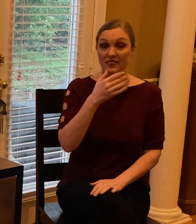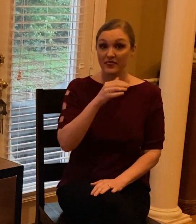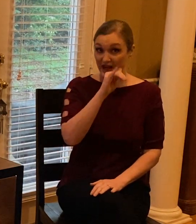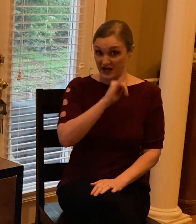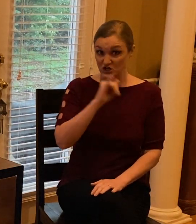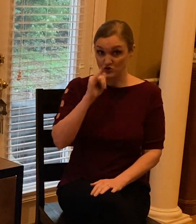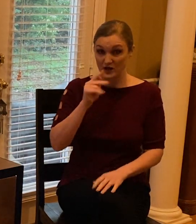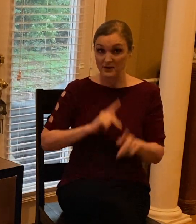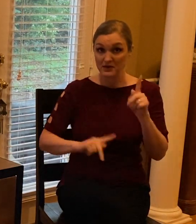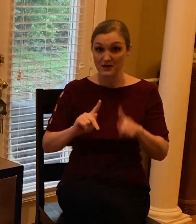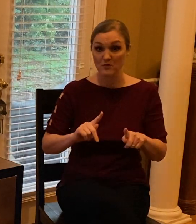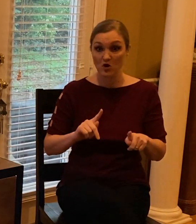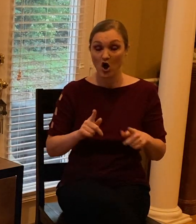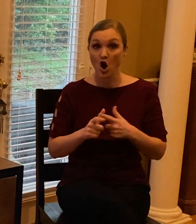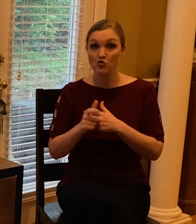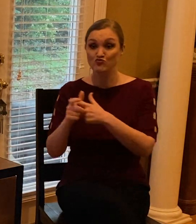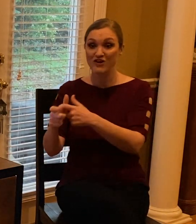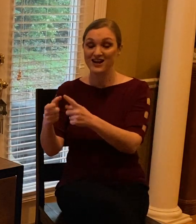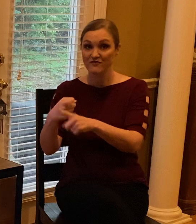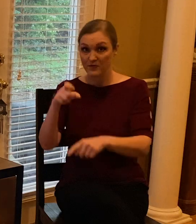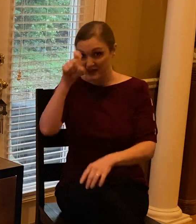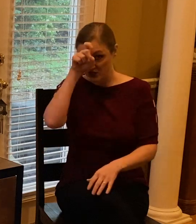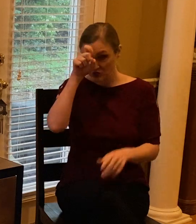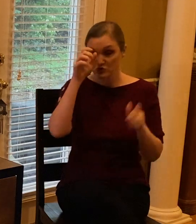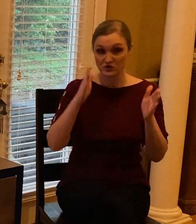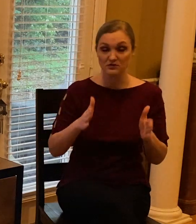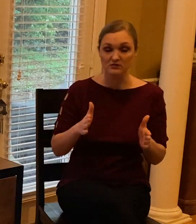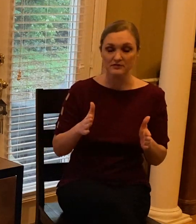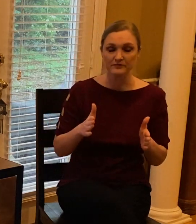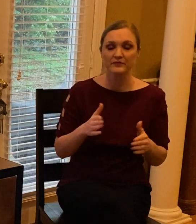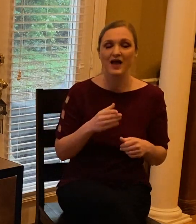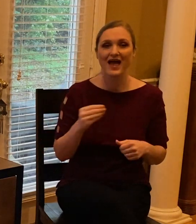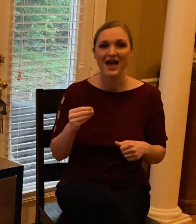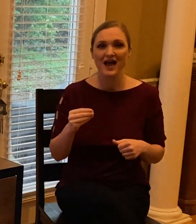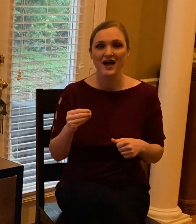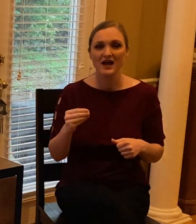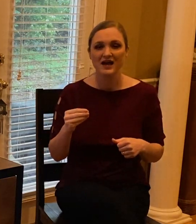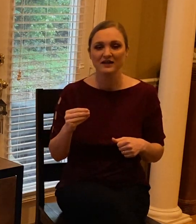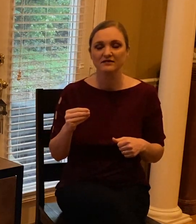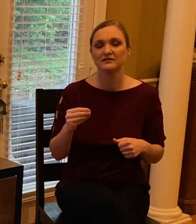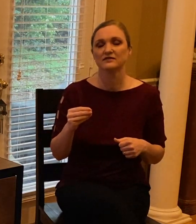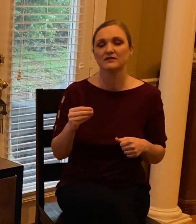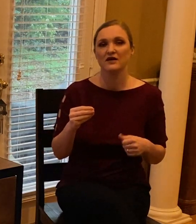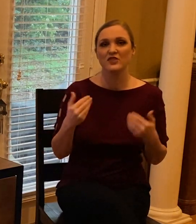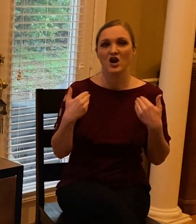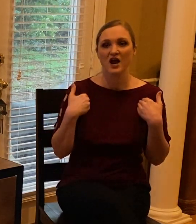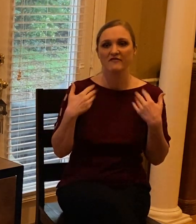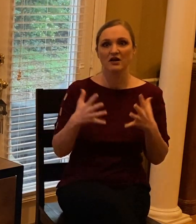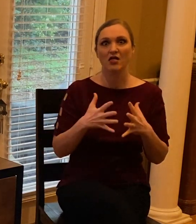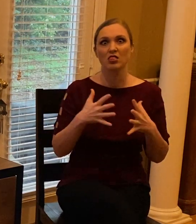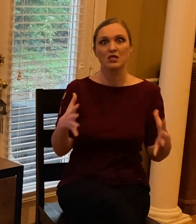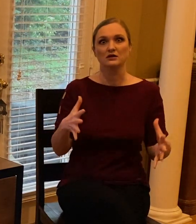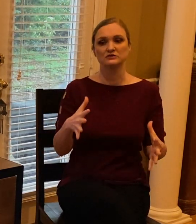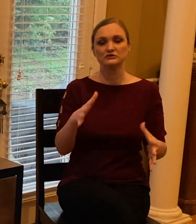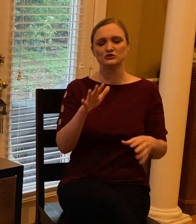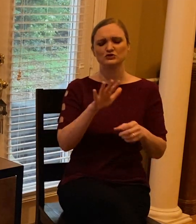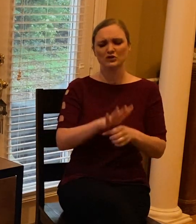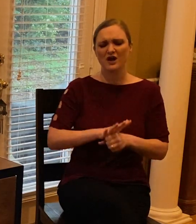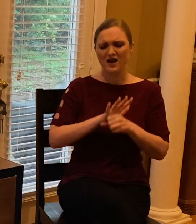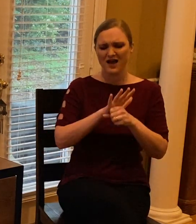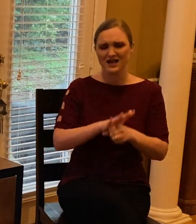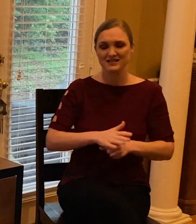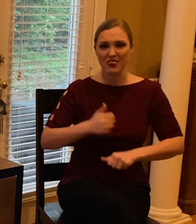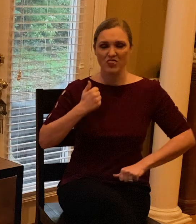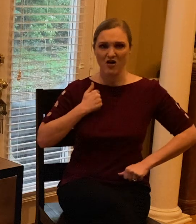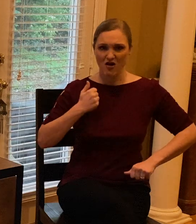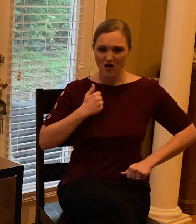are fleeing from the Egyptians at this point in time, and they are under extreme duress. The army is bearing